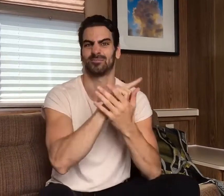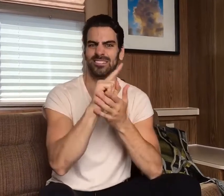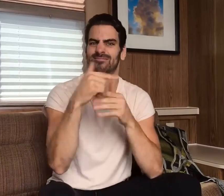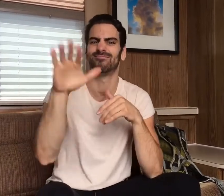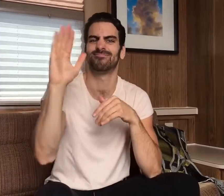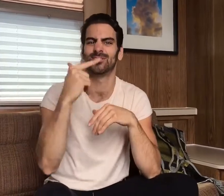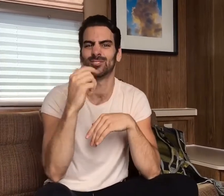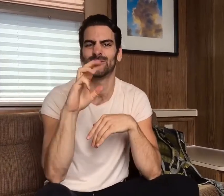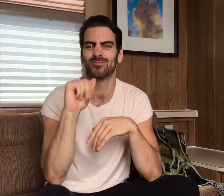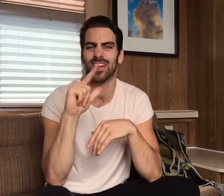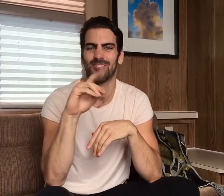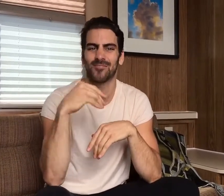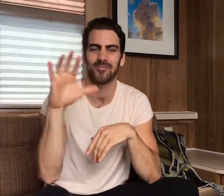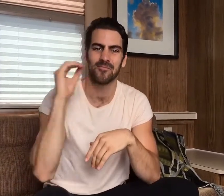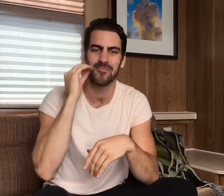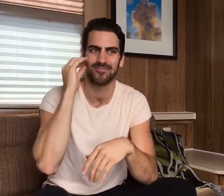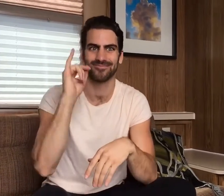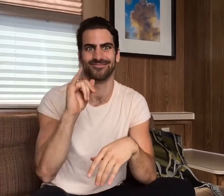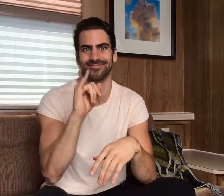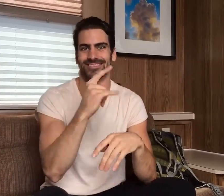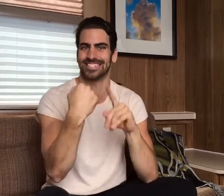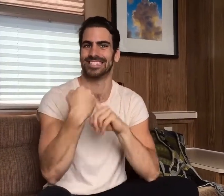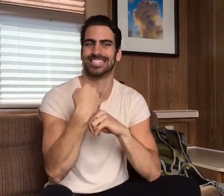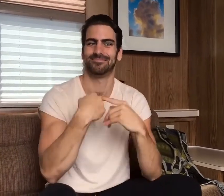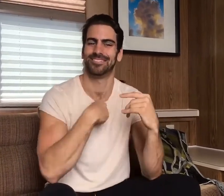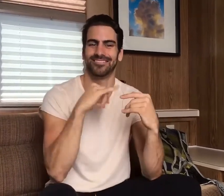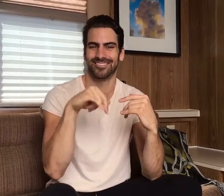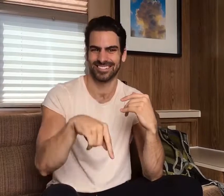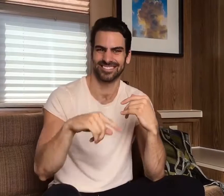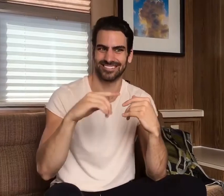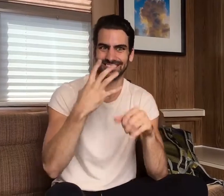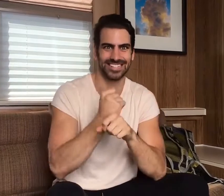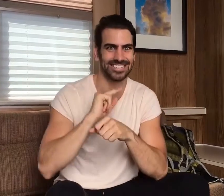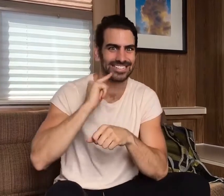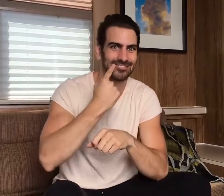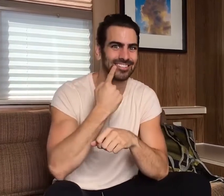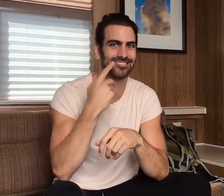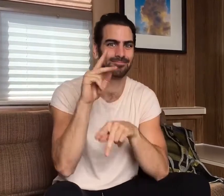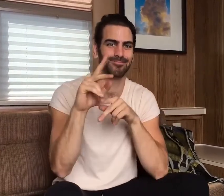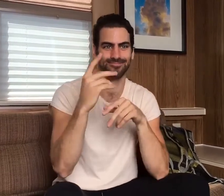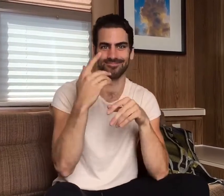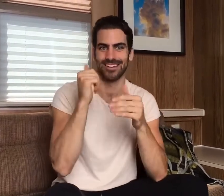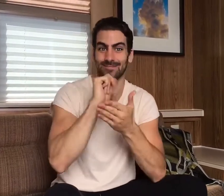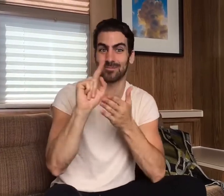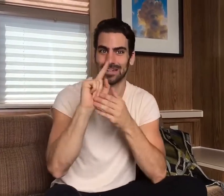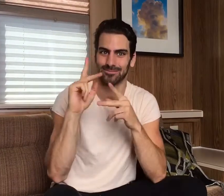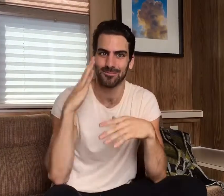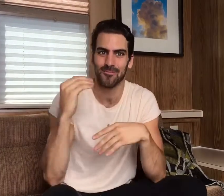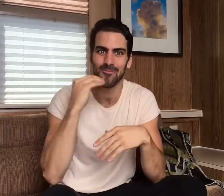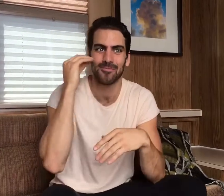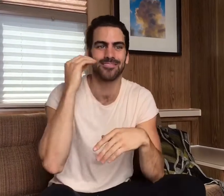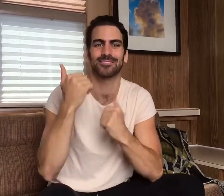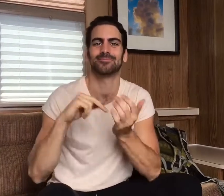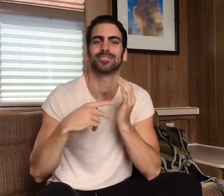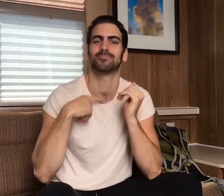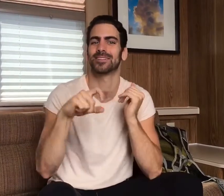you know, make the judges appreciate it. So Geraldo went home. Definitely that impacted me because this is getting serious. Every week somebody's